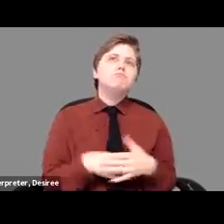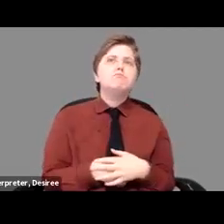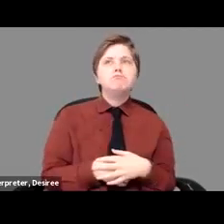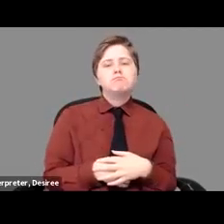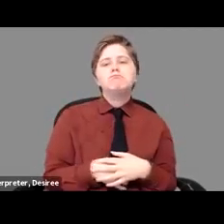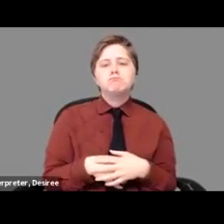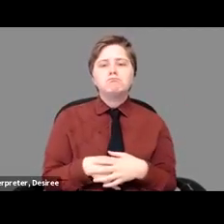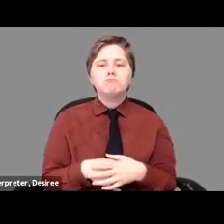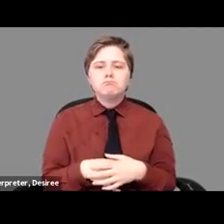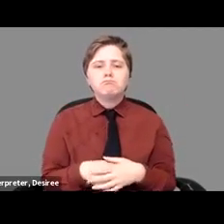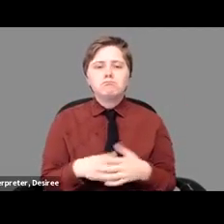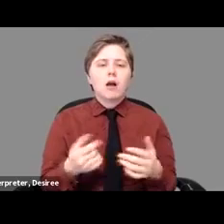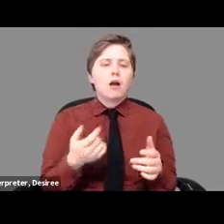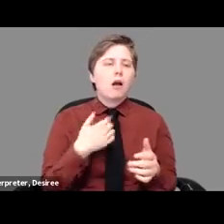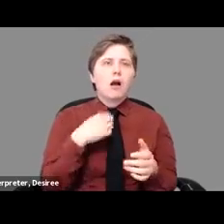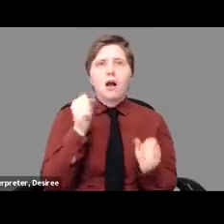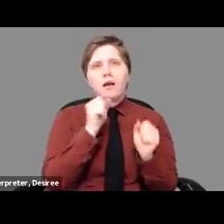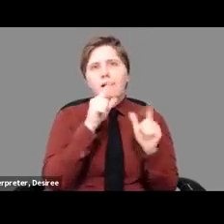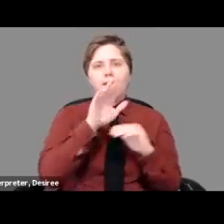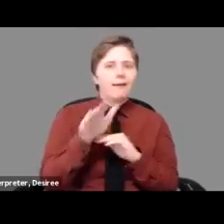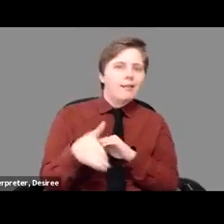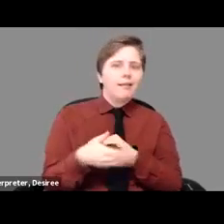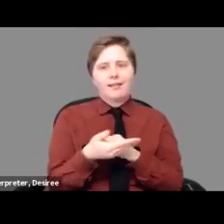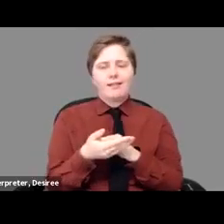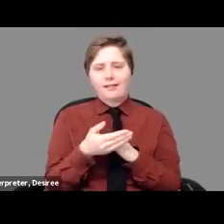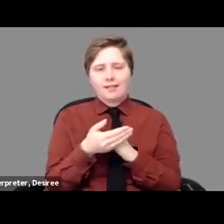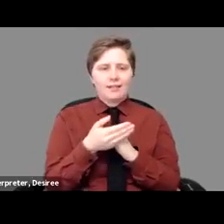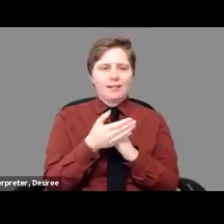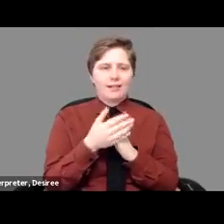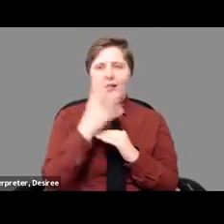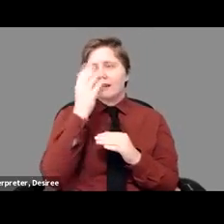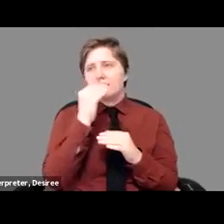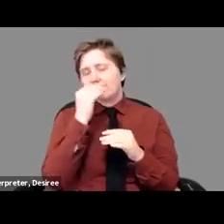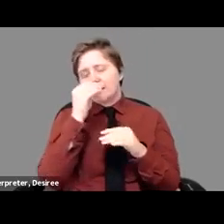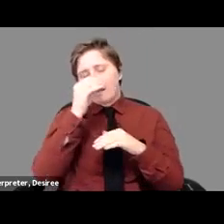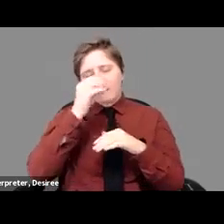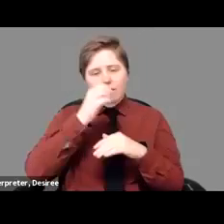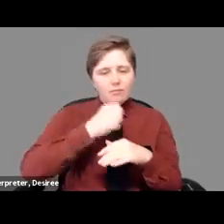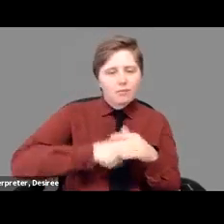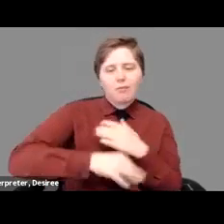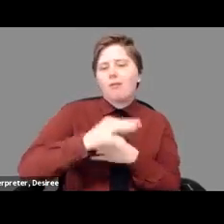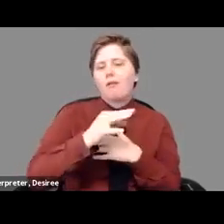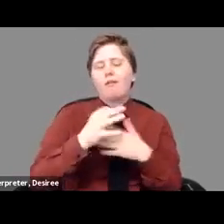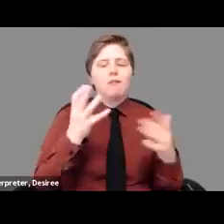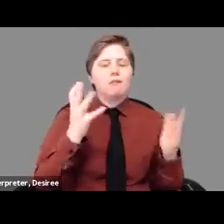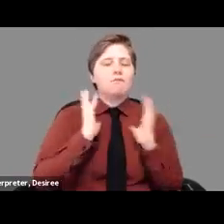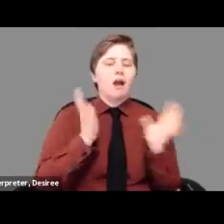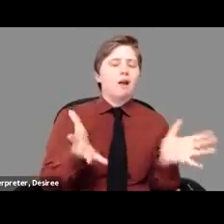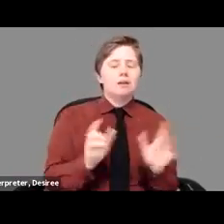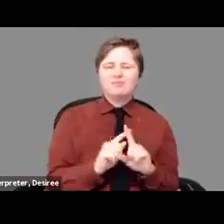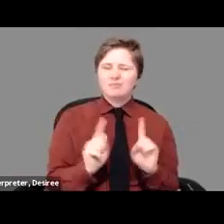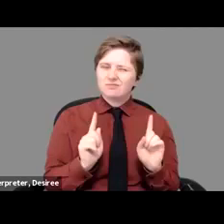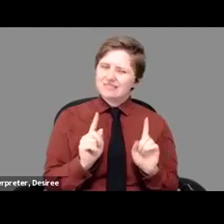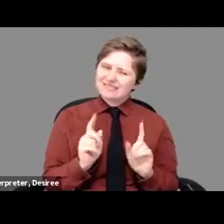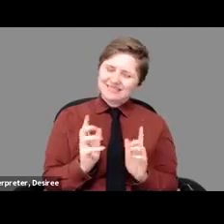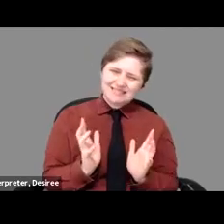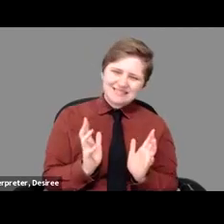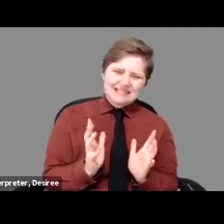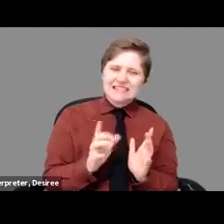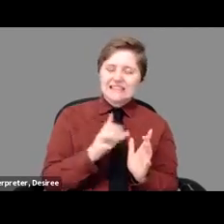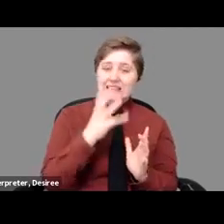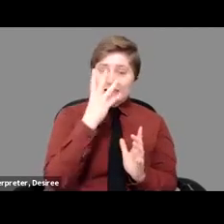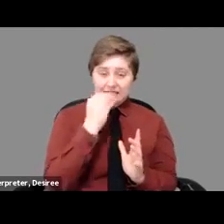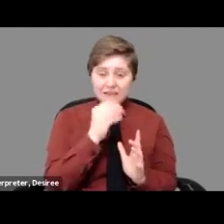that staying up late at night, sleeping in is fine. But really, sleep